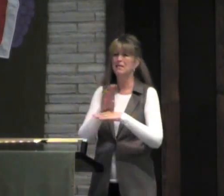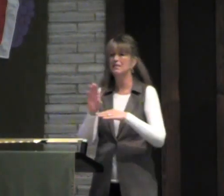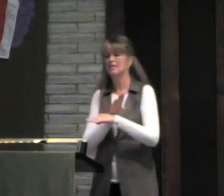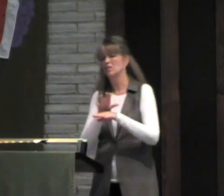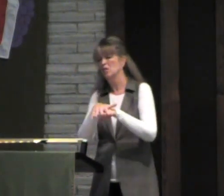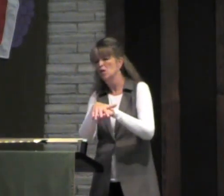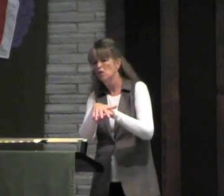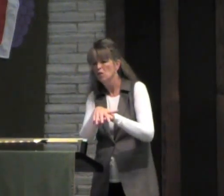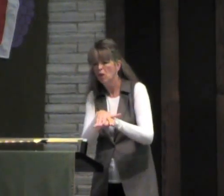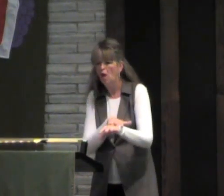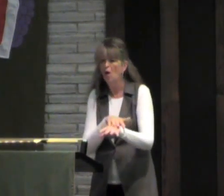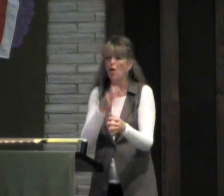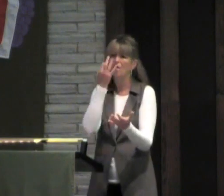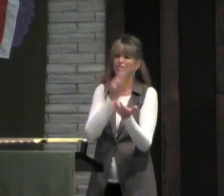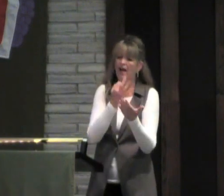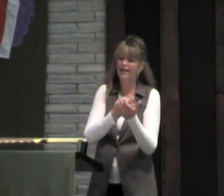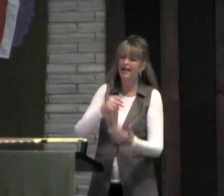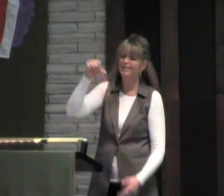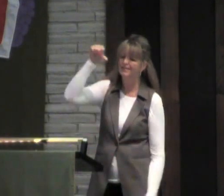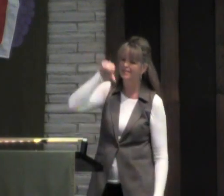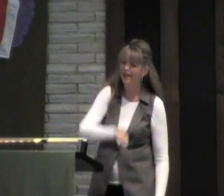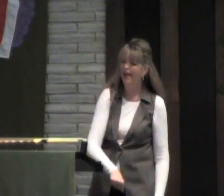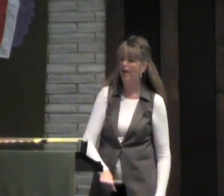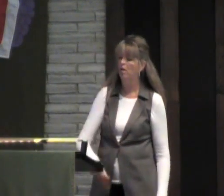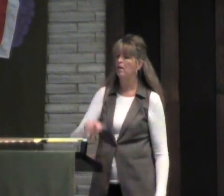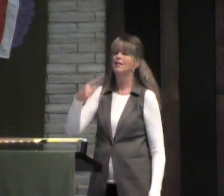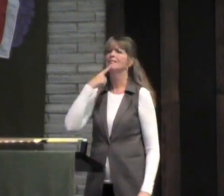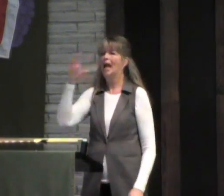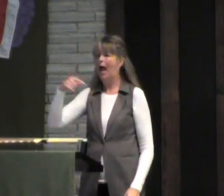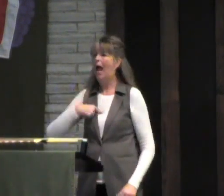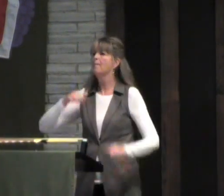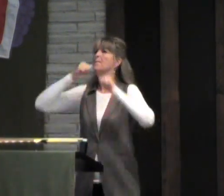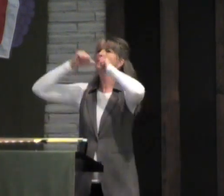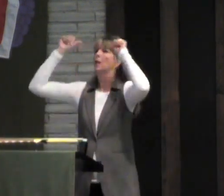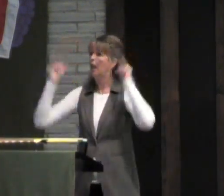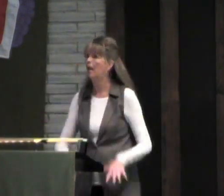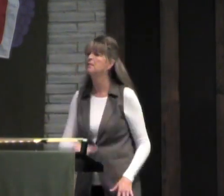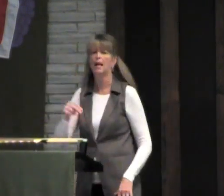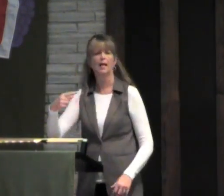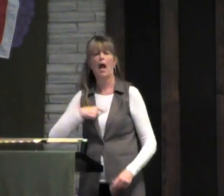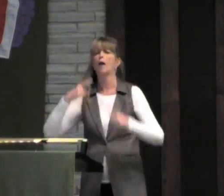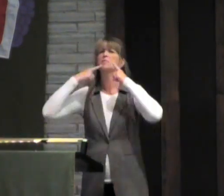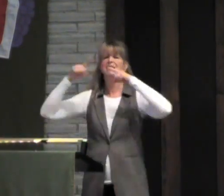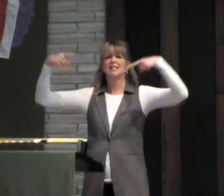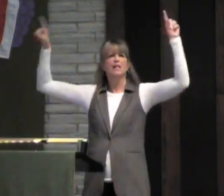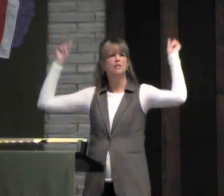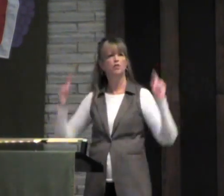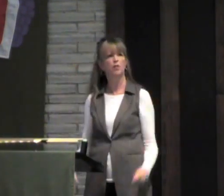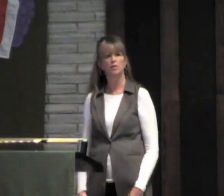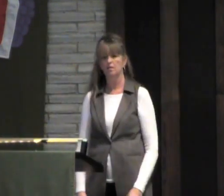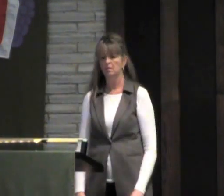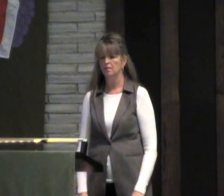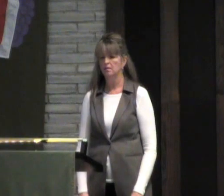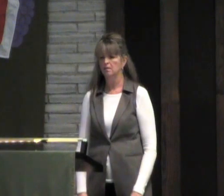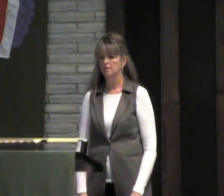Don't say, my business is slow, my finances are down. Say, I'm blessed. I'm successful.